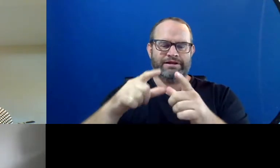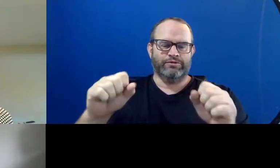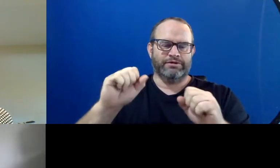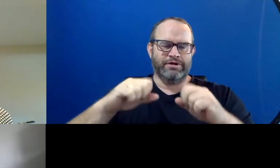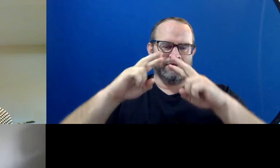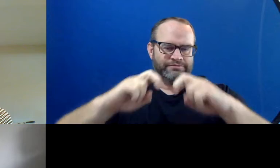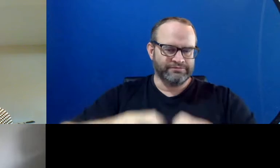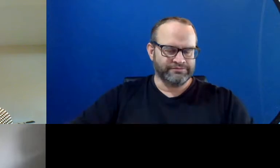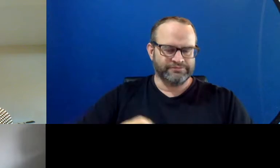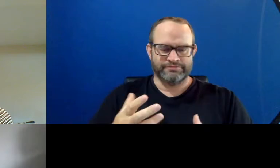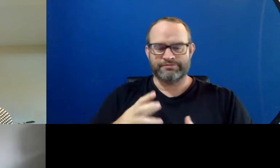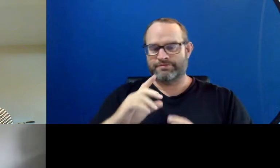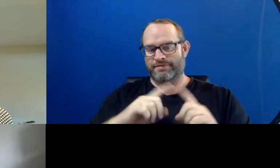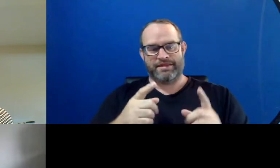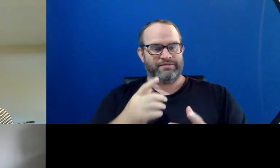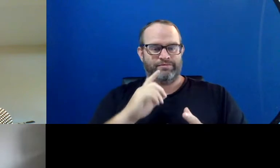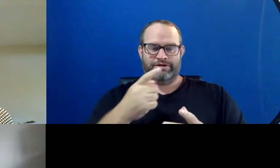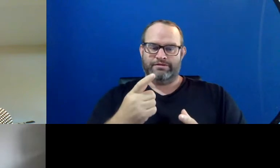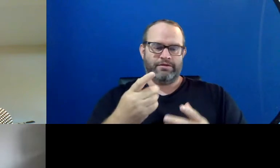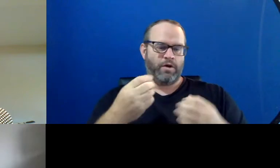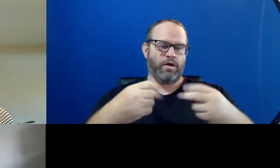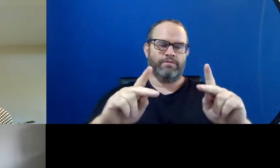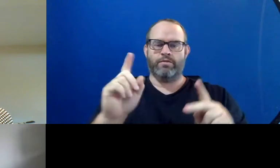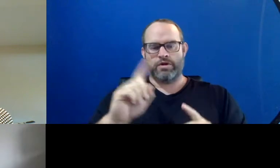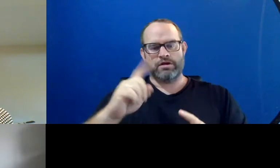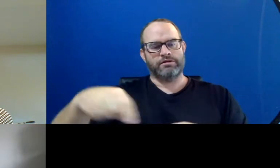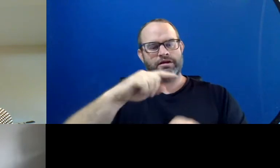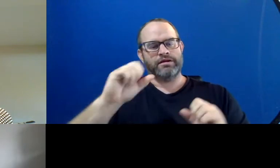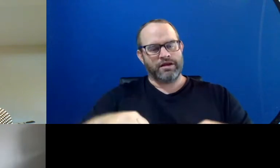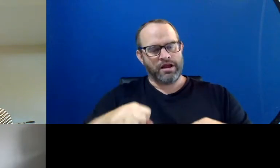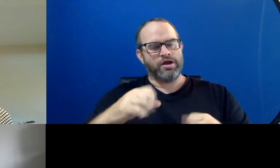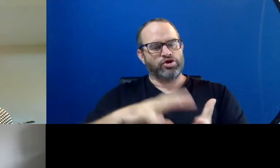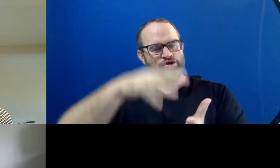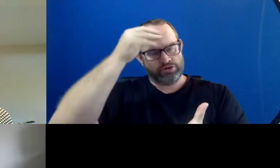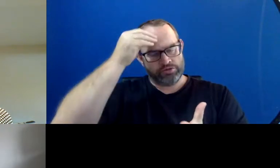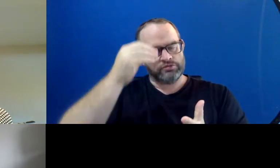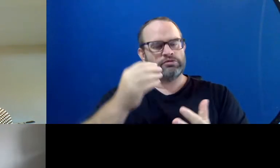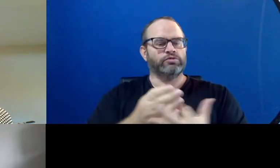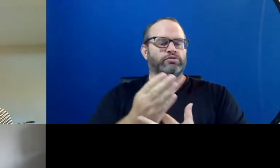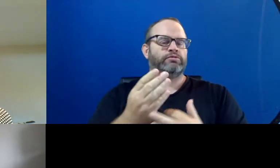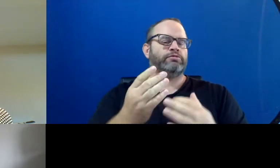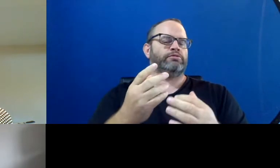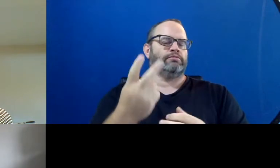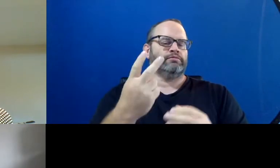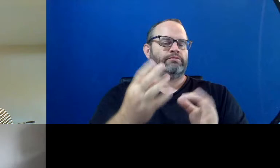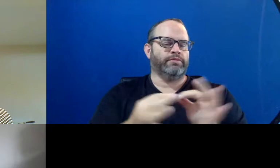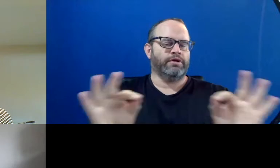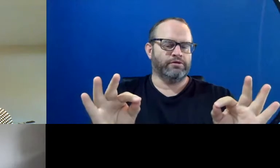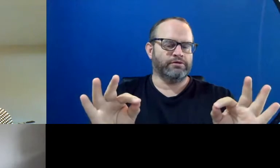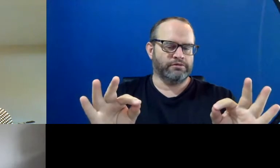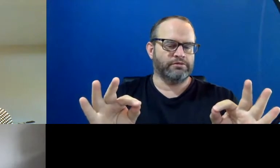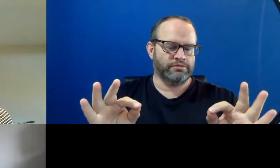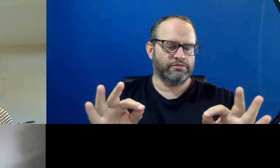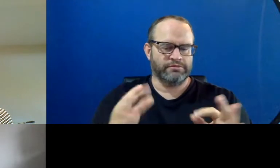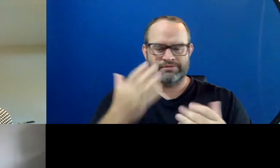It's also, just as Stephen mentioned, we are continuing to do more study and find more opportunities